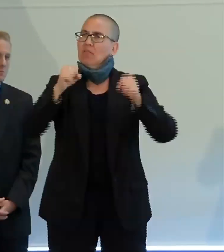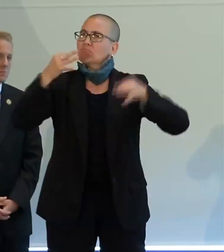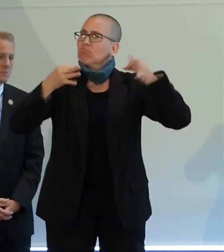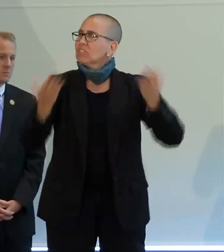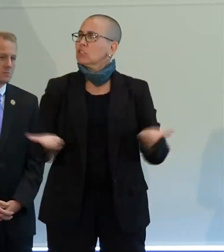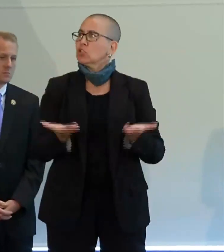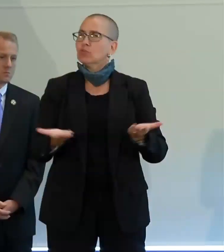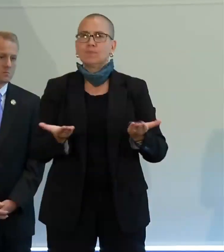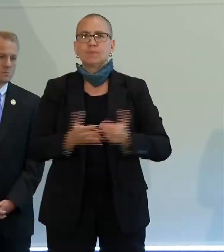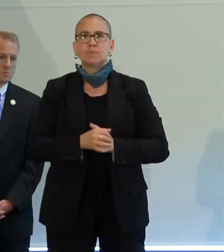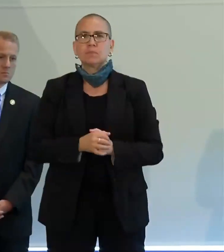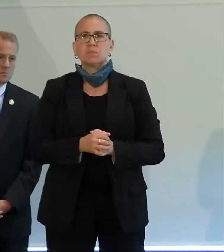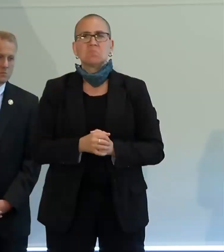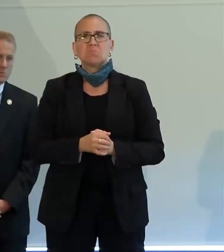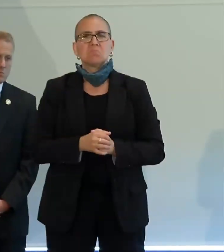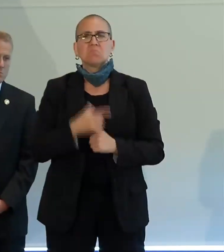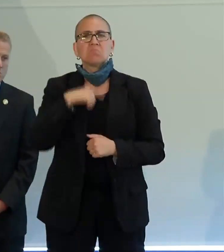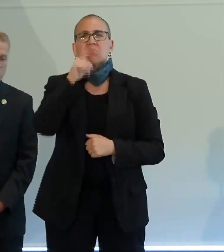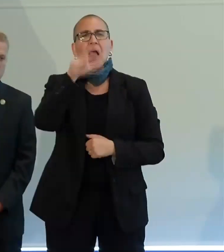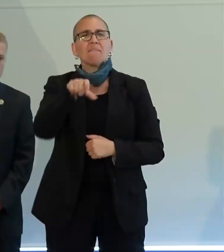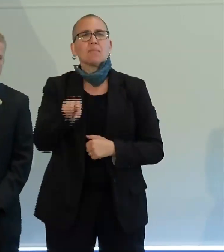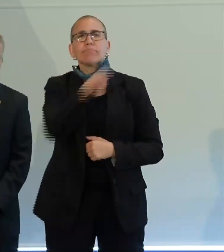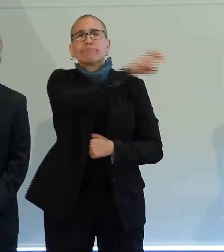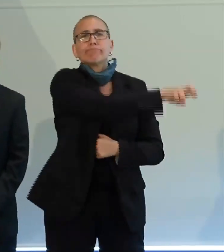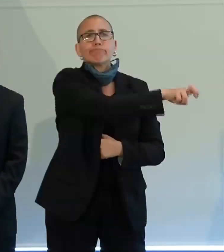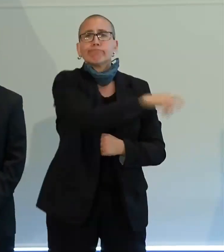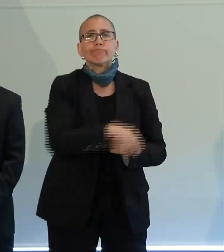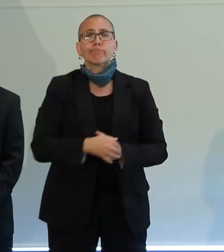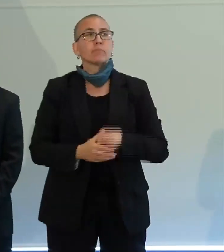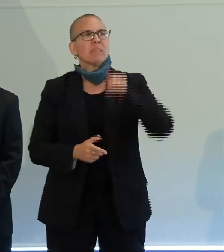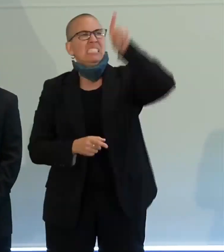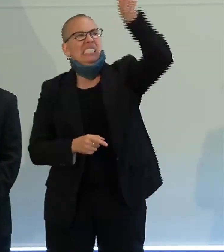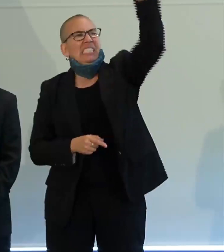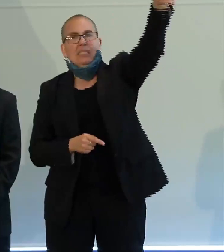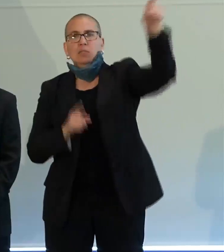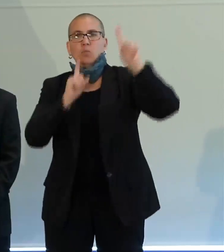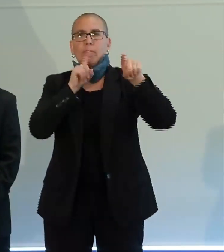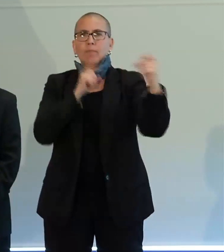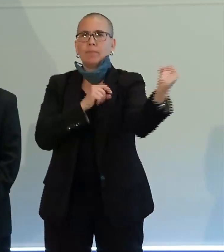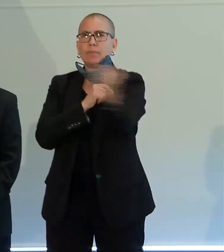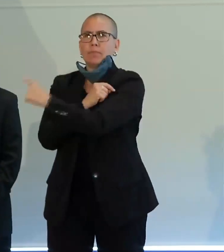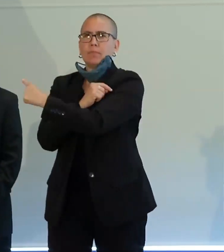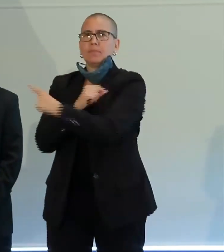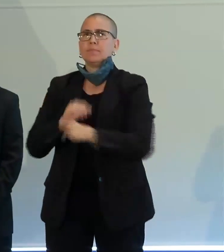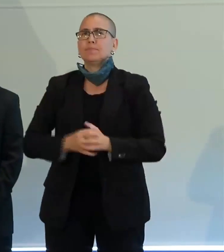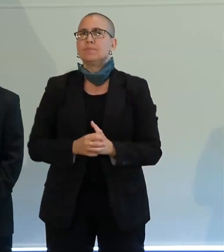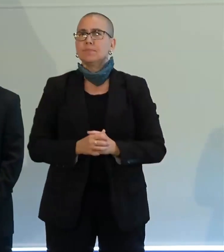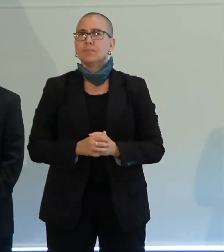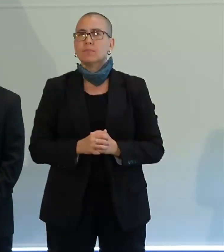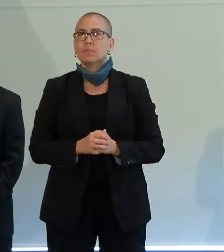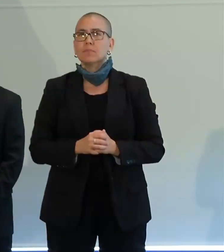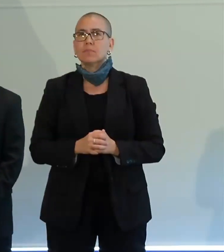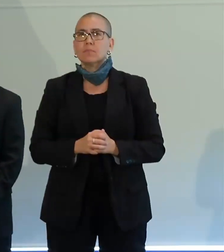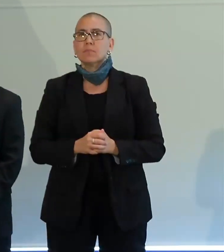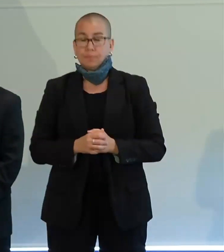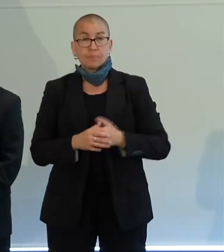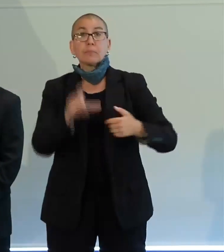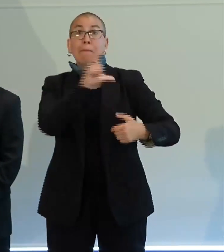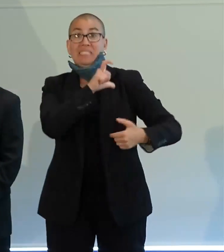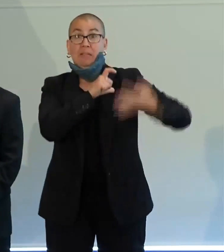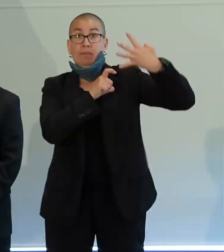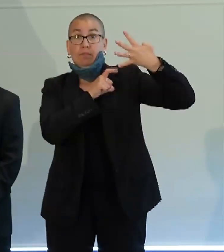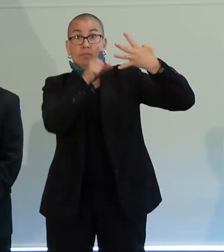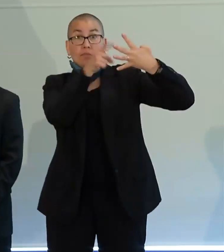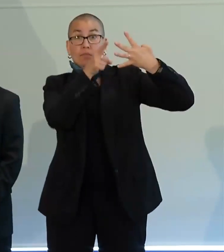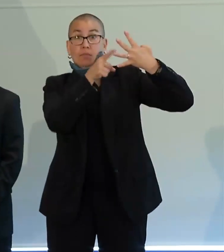With the charges that were just filed, my math is correct. Do the three officers now face the potential same maximum